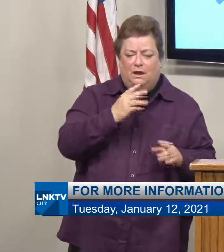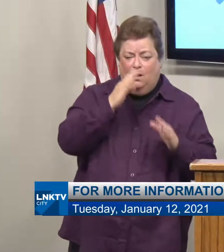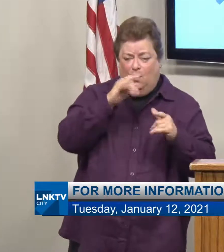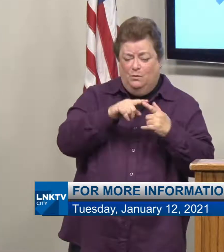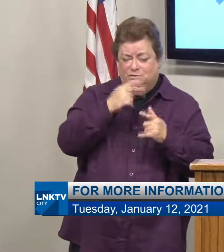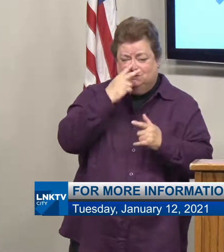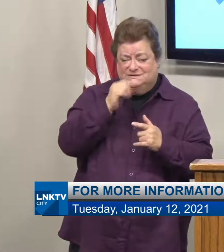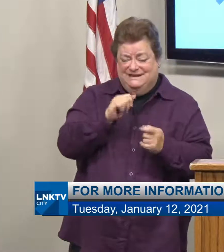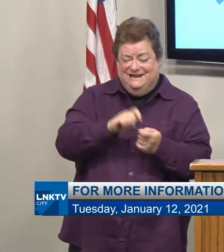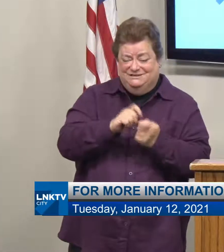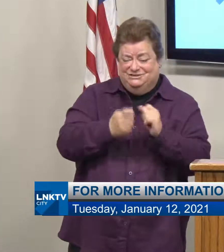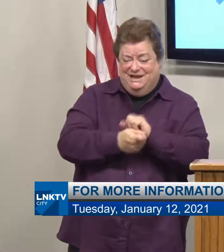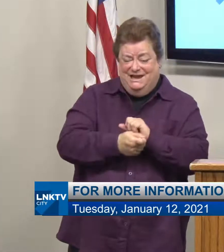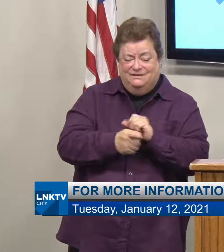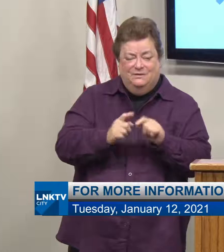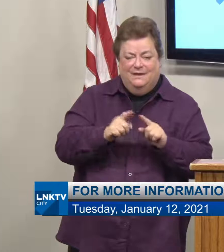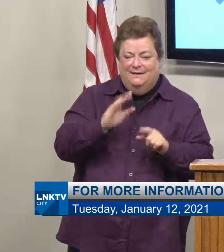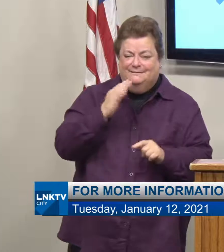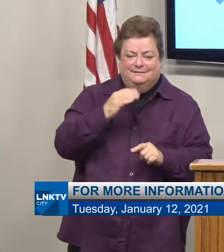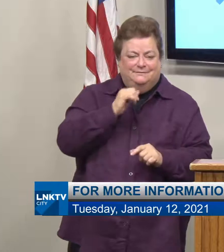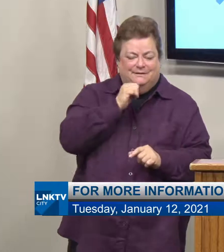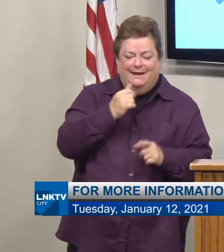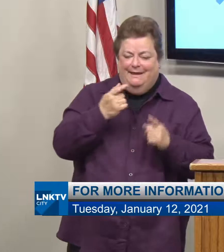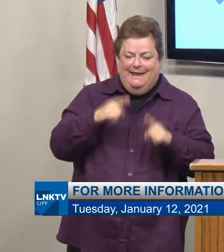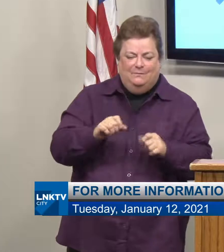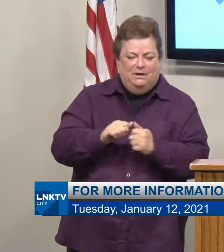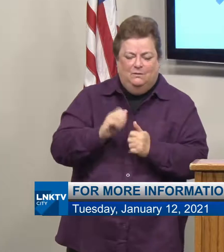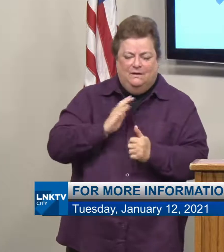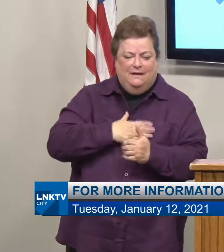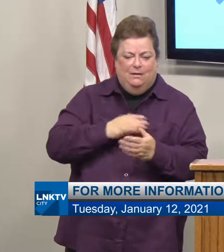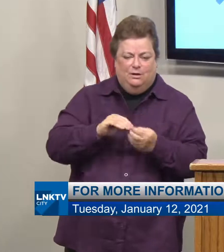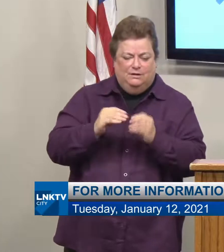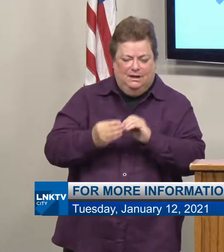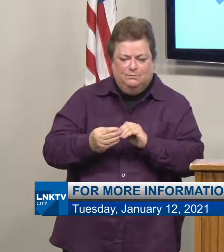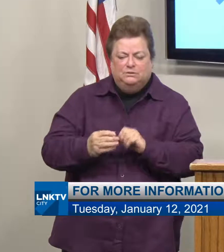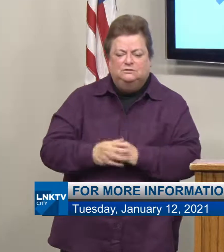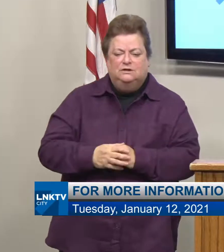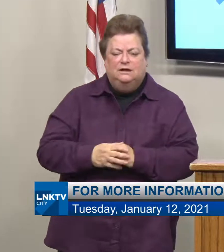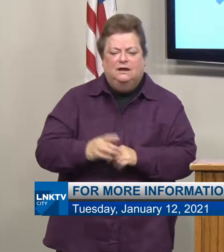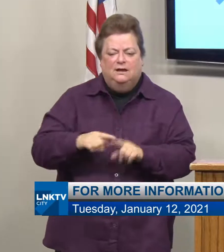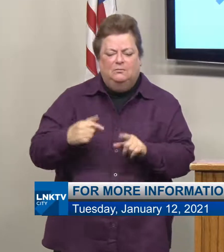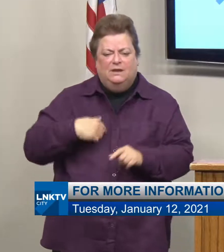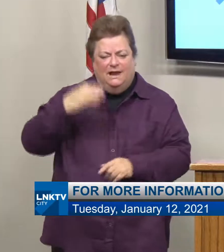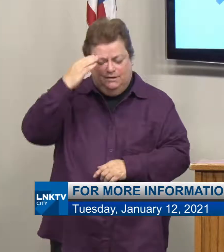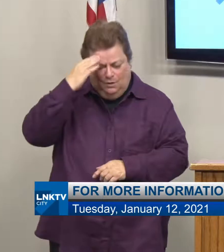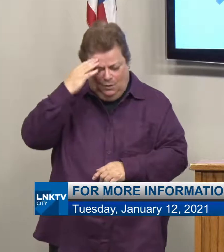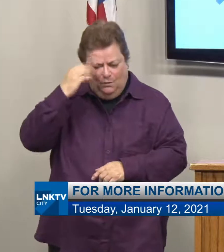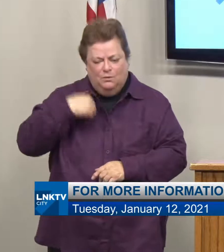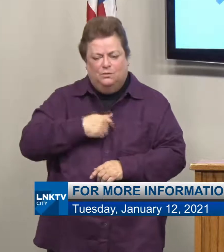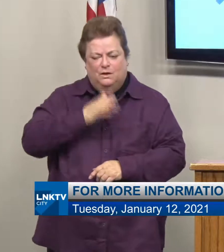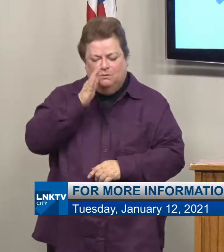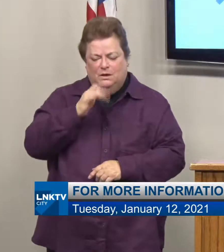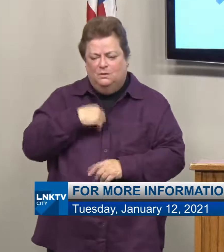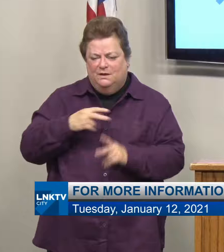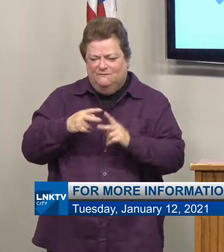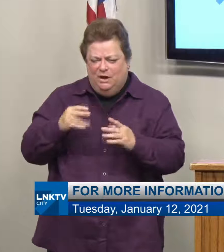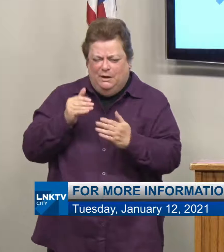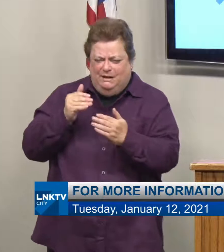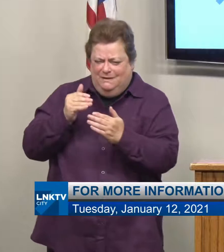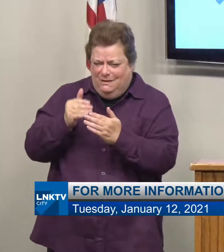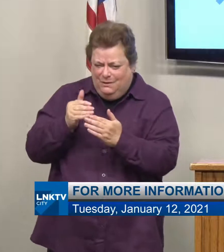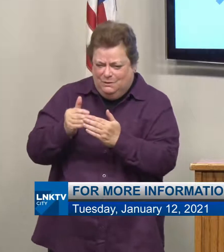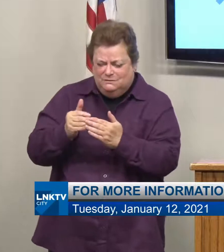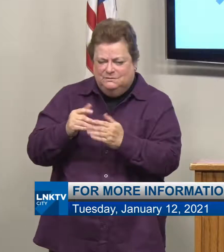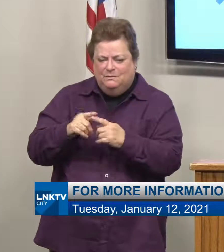but that's just not what's happening with our case numbers. But I know that we will. We're very close. We just need to